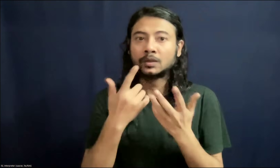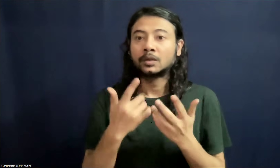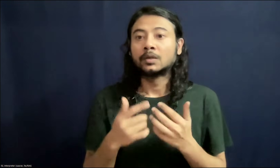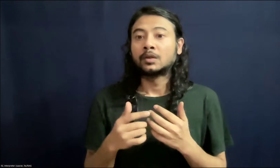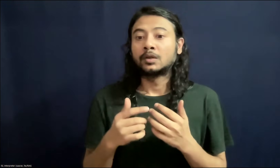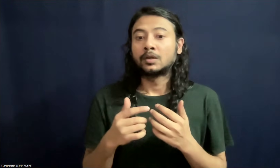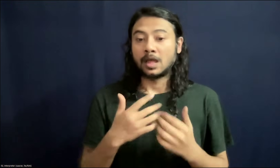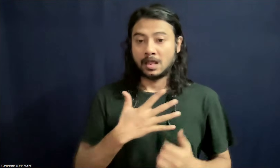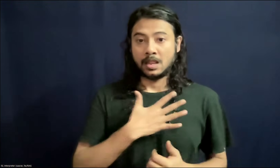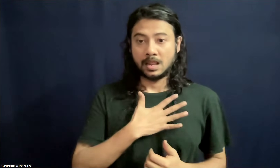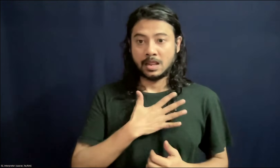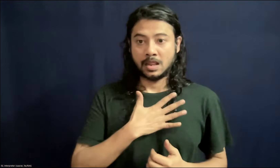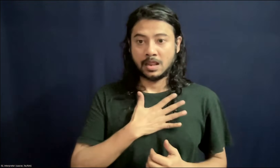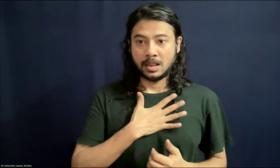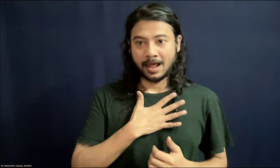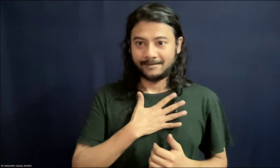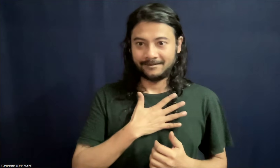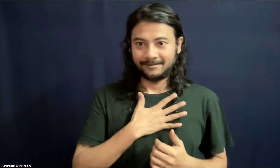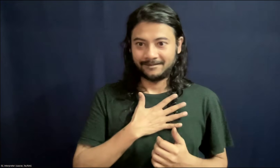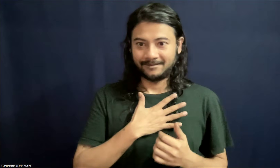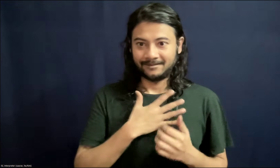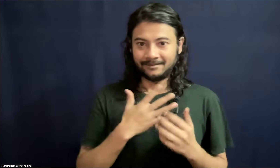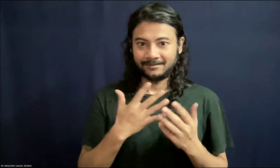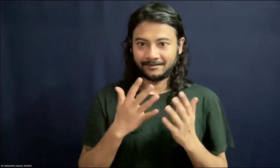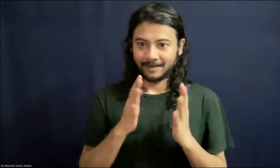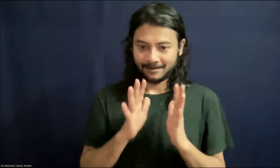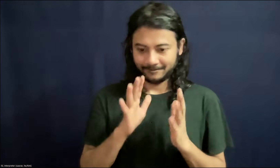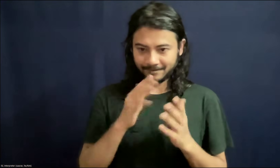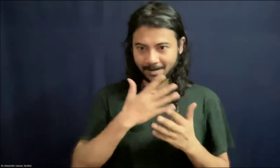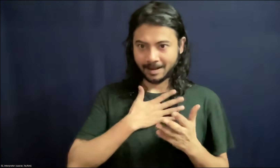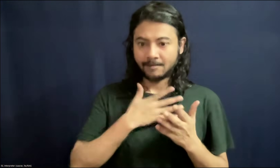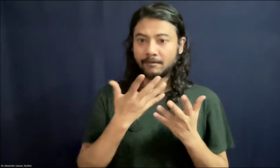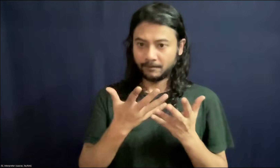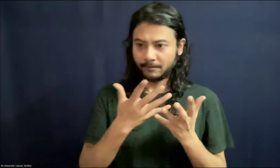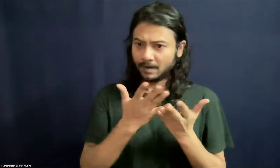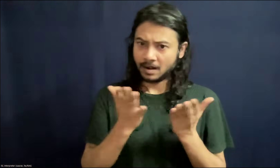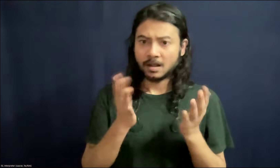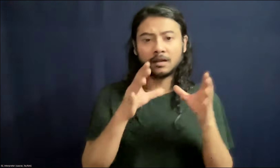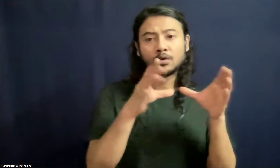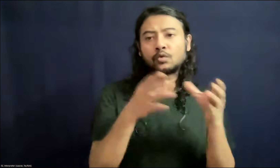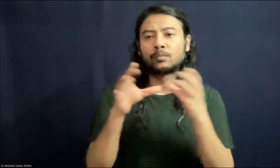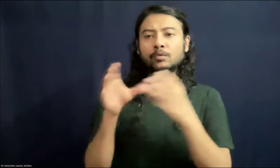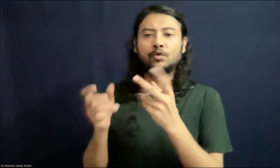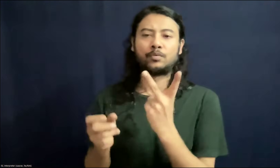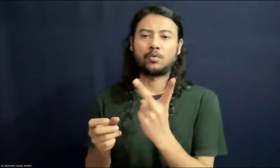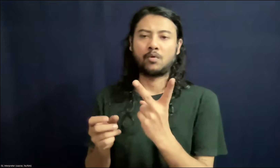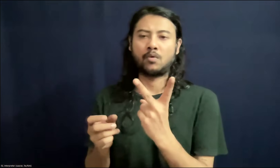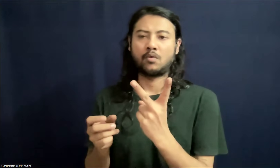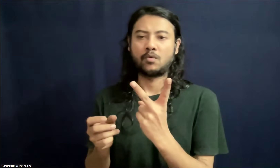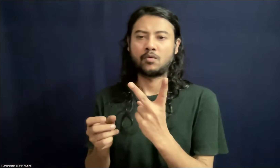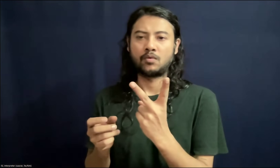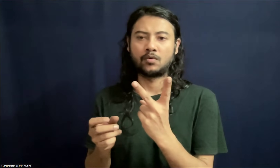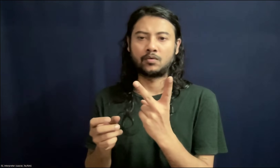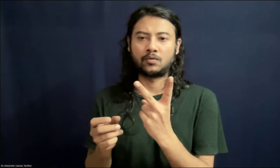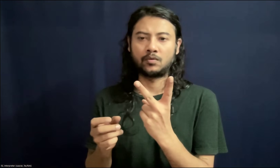Okay, so the first category of people is, I'll put it in chat. It is